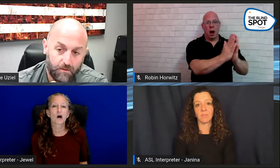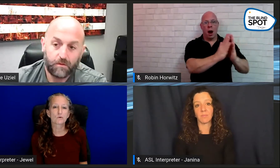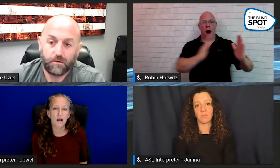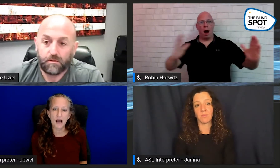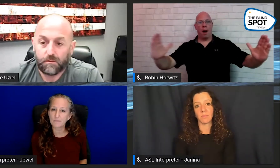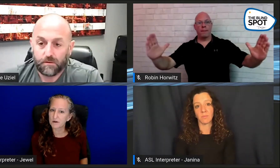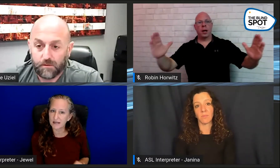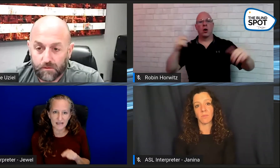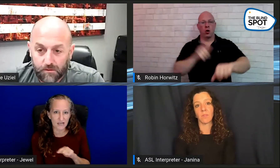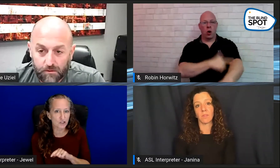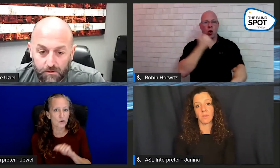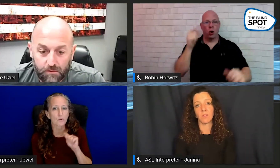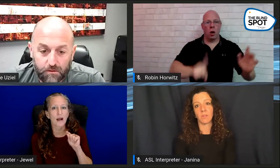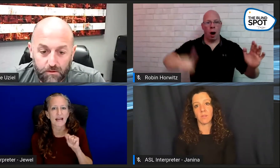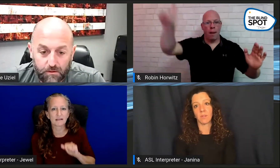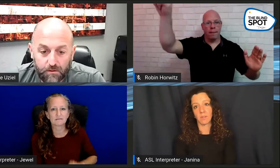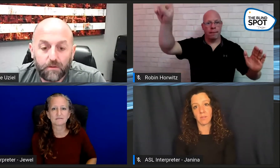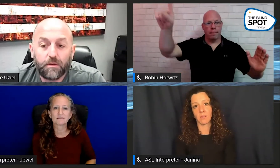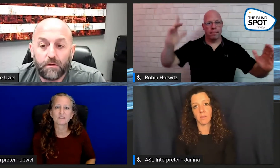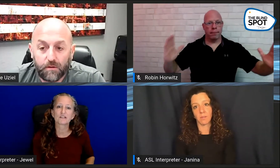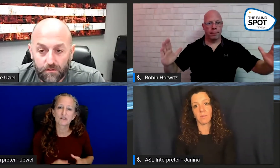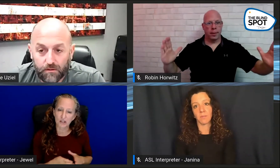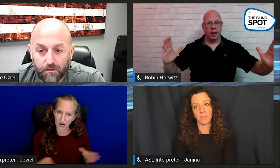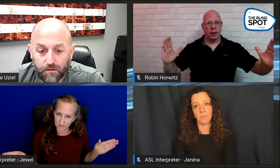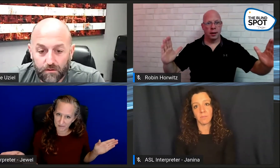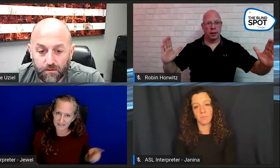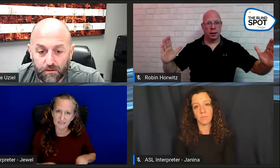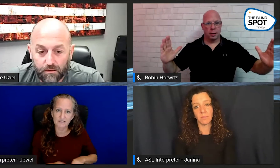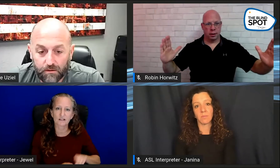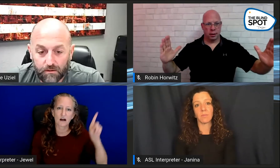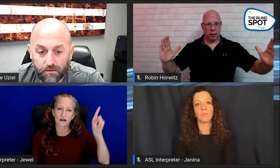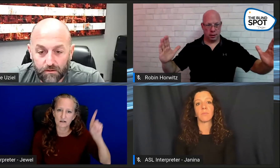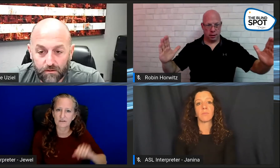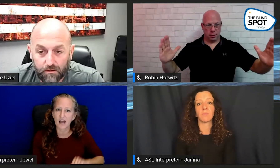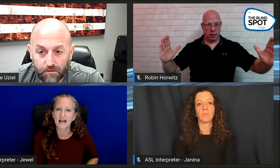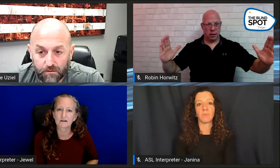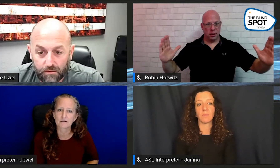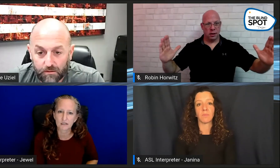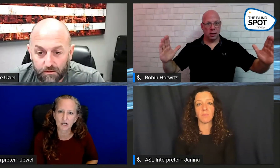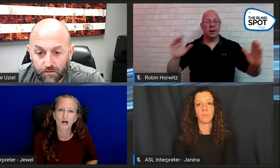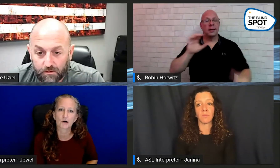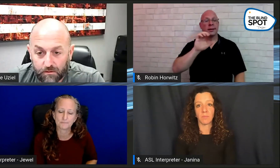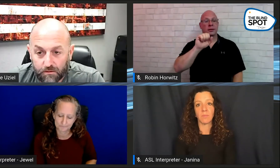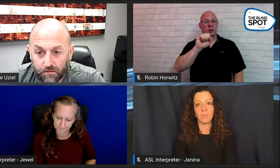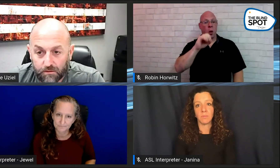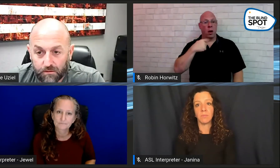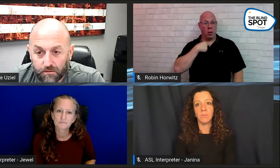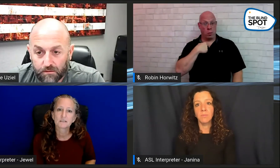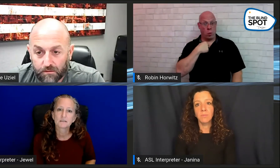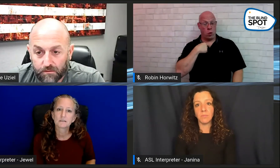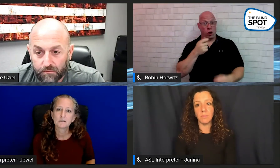it'll go up a short way. The longer base, the higher it'll go.